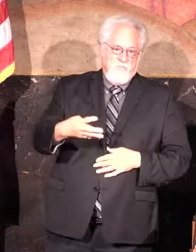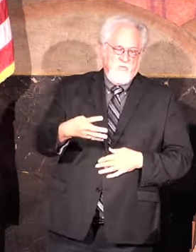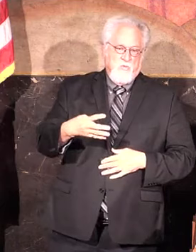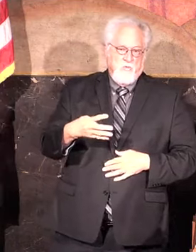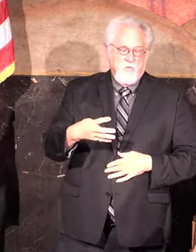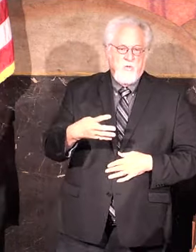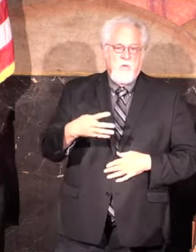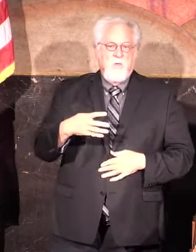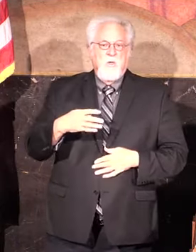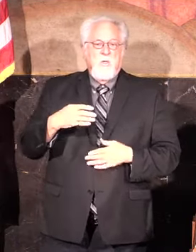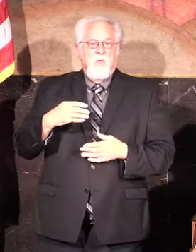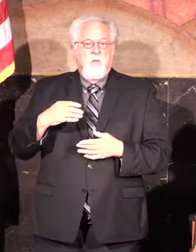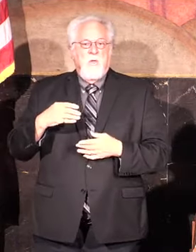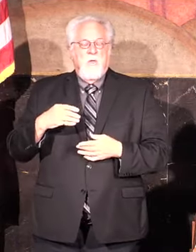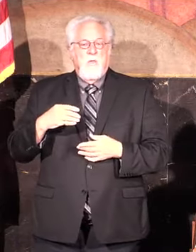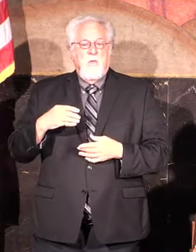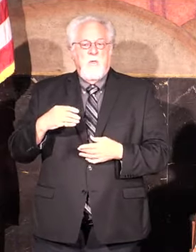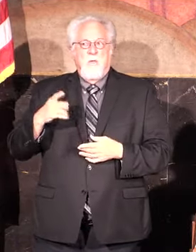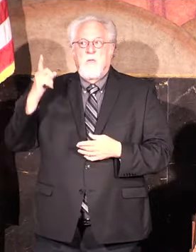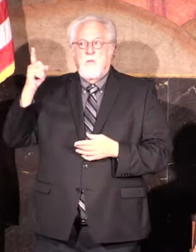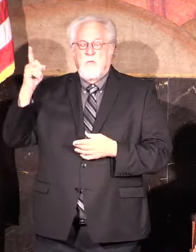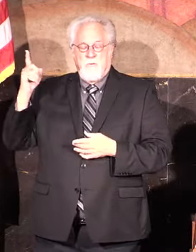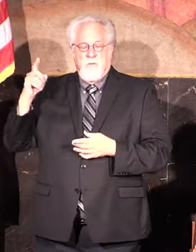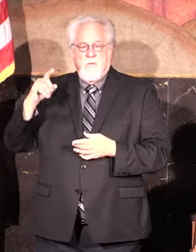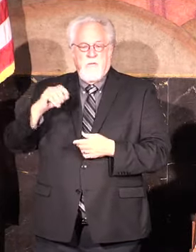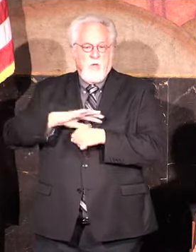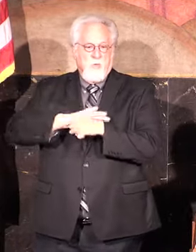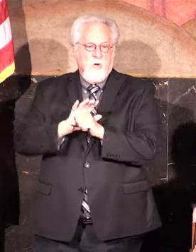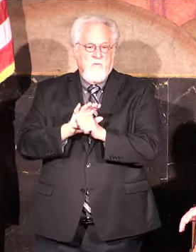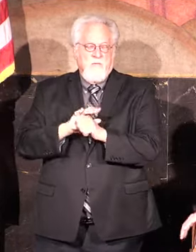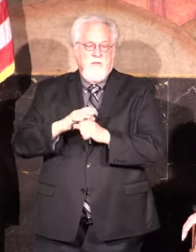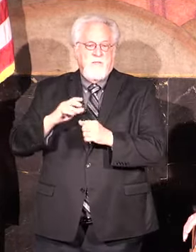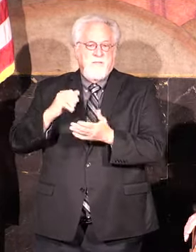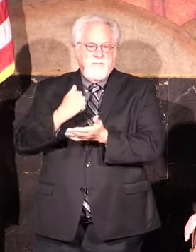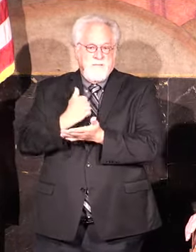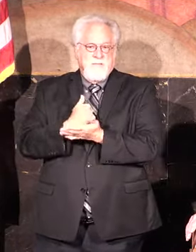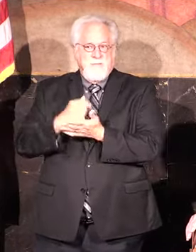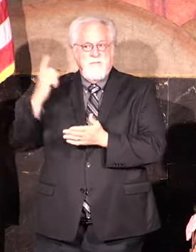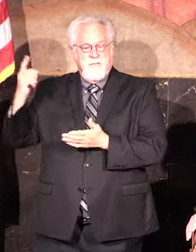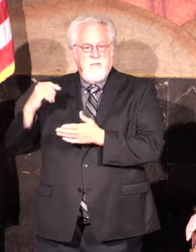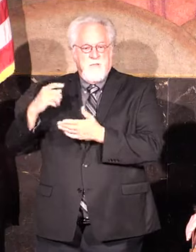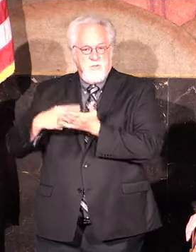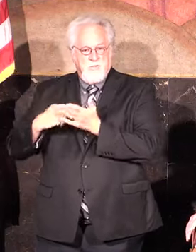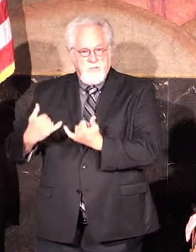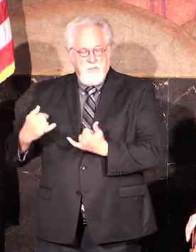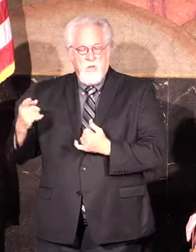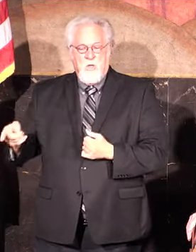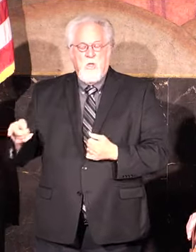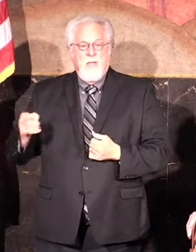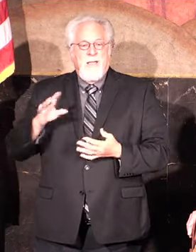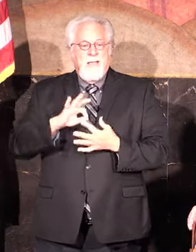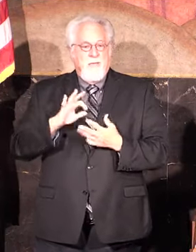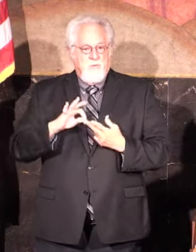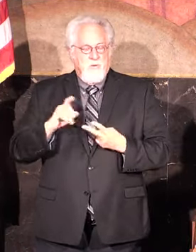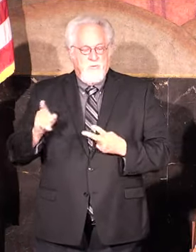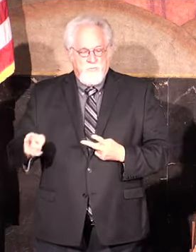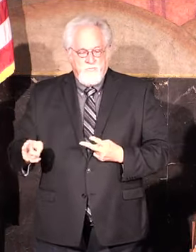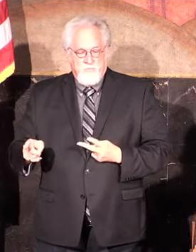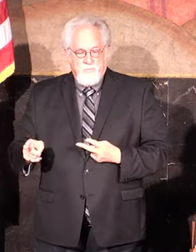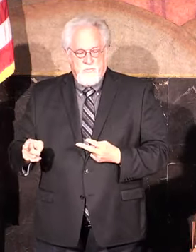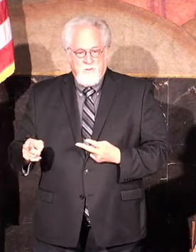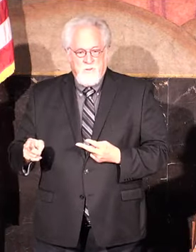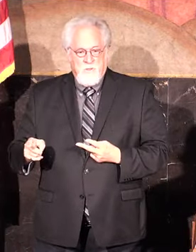the assistance that they are, coronavirus assistance that they are negotiating right now, is to either